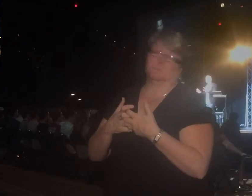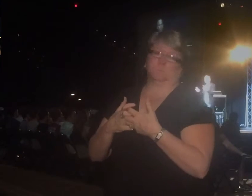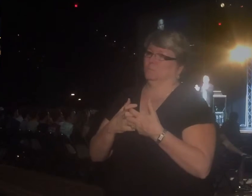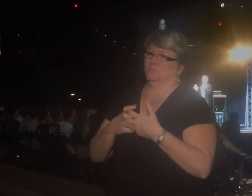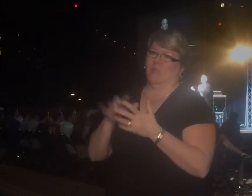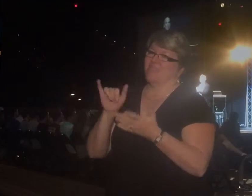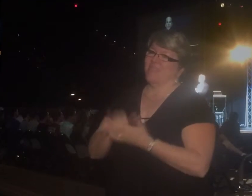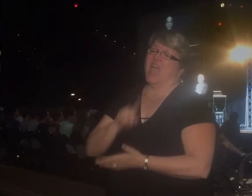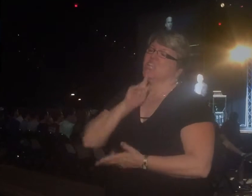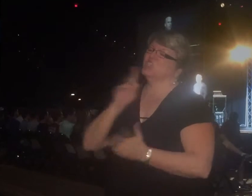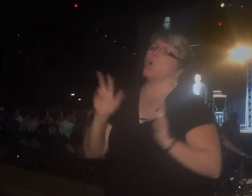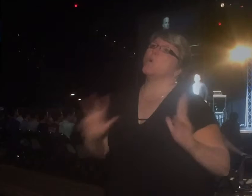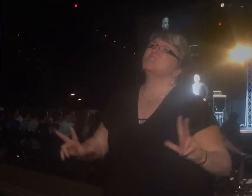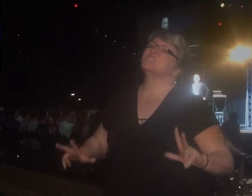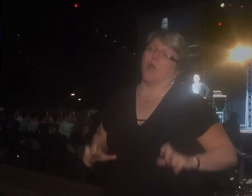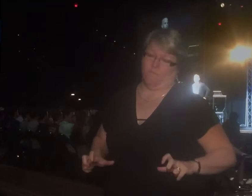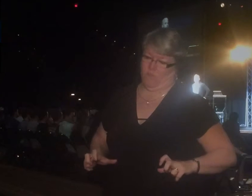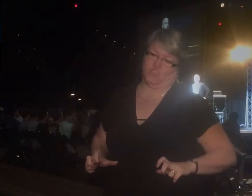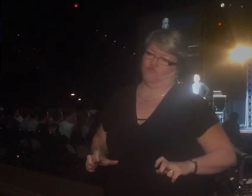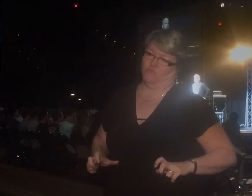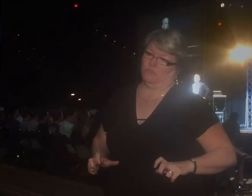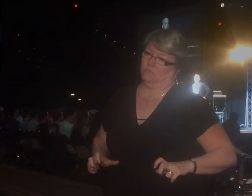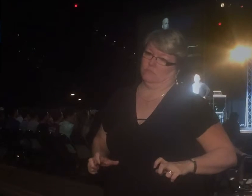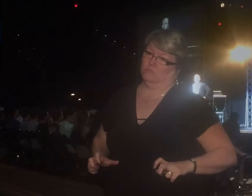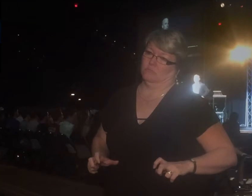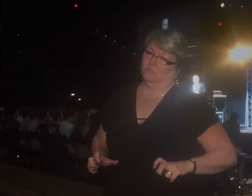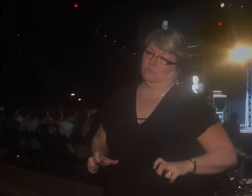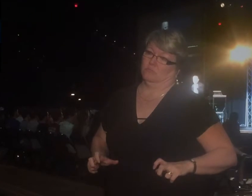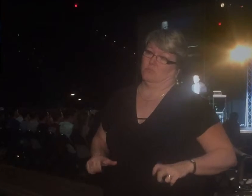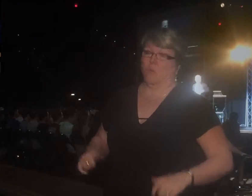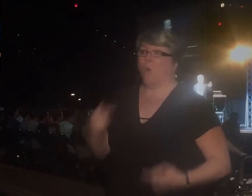if it's a good fit. That is so selfish.